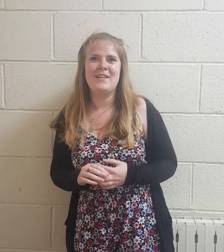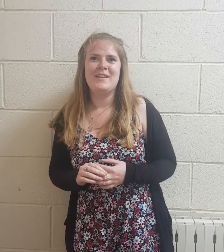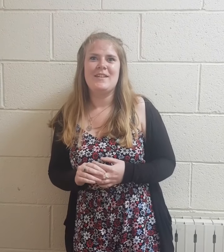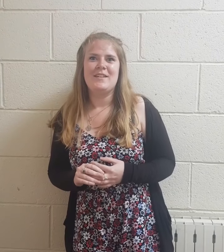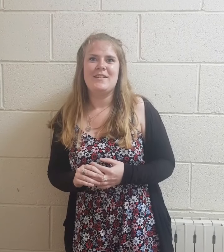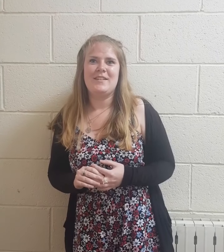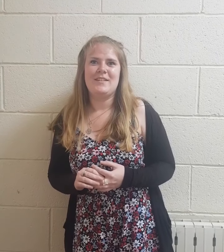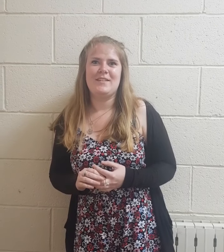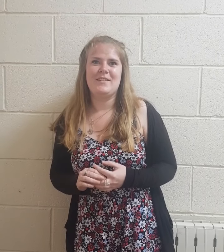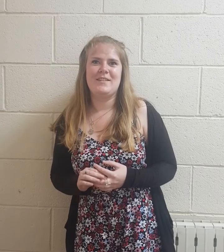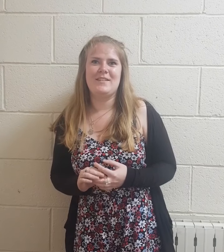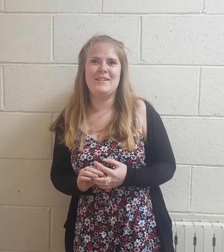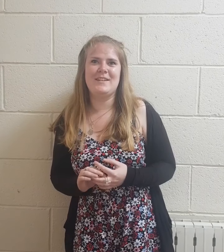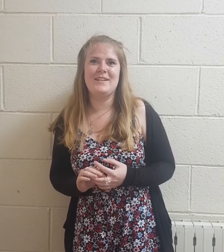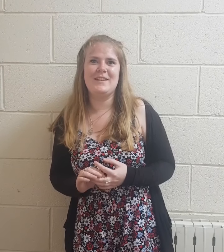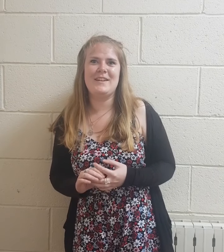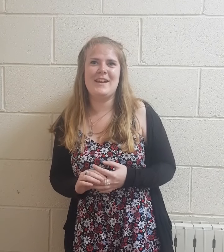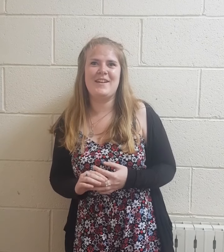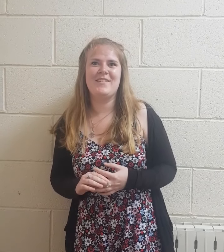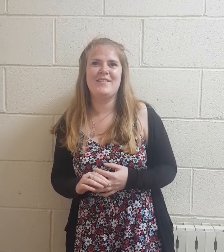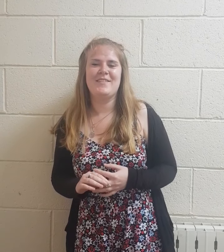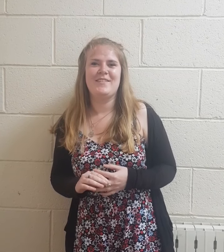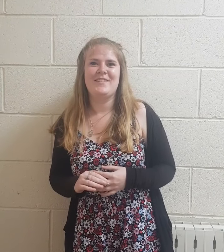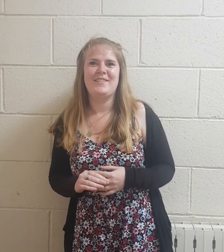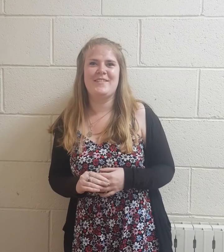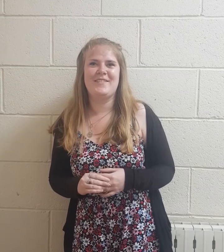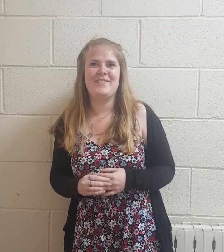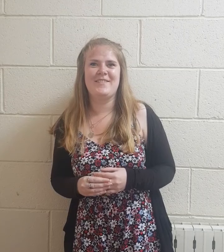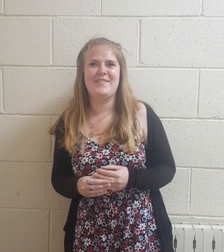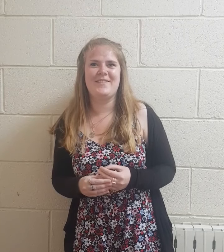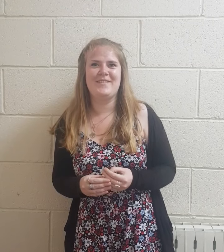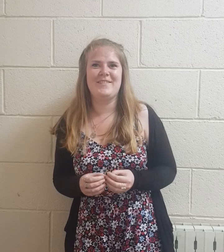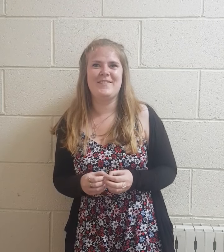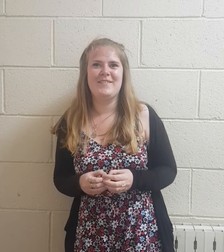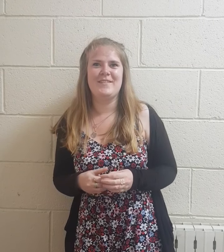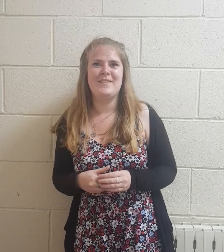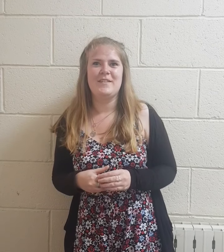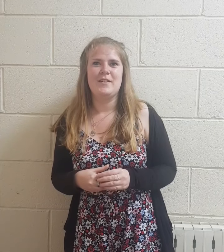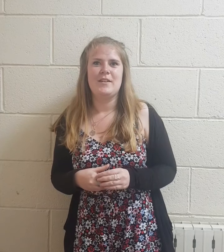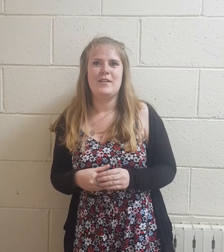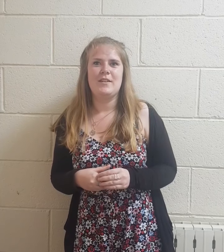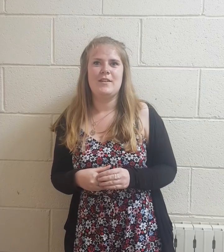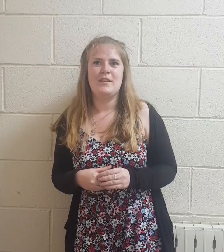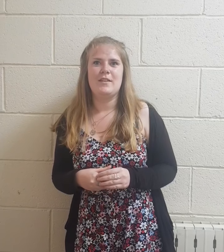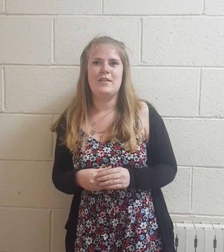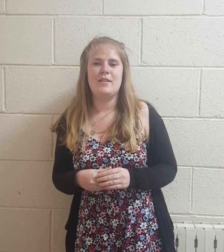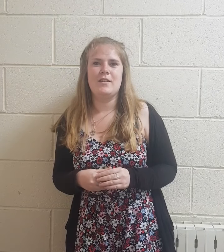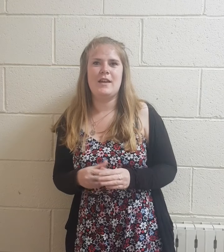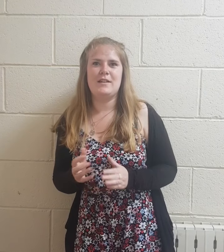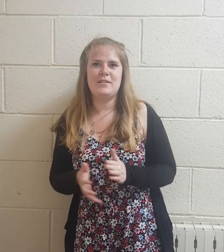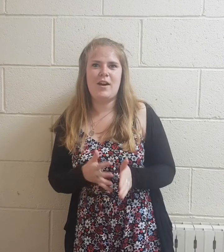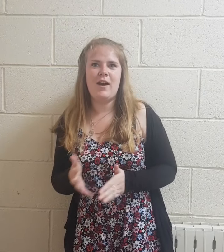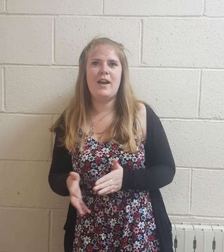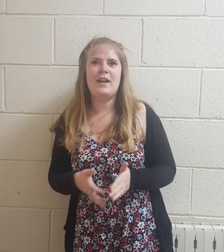mornings that I've just pulled you out of. Yeah. And we sit and we have a chat. What different ways do we communicate? Like signs.